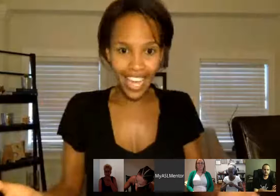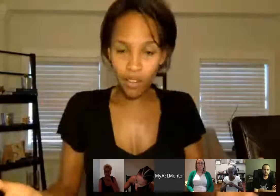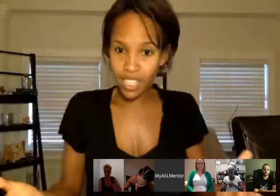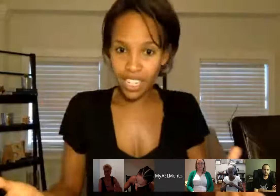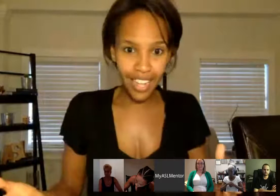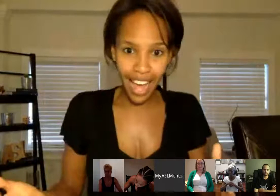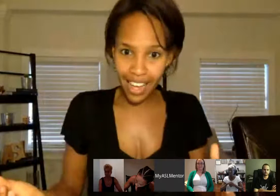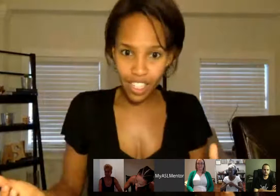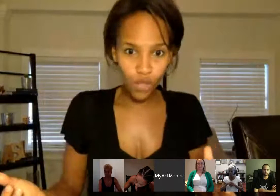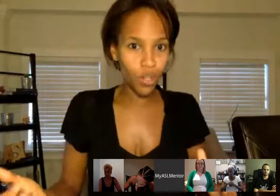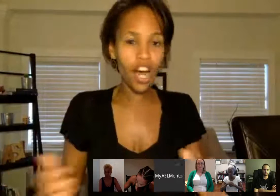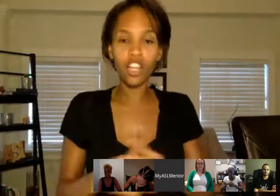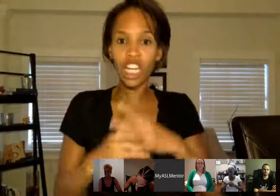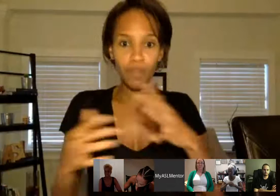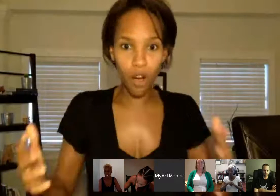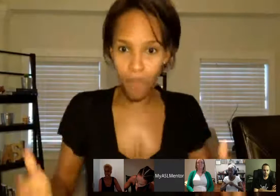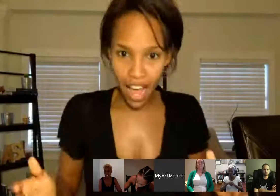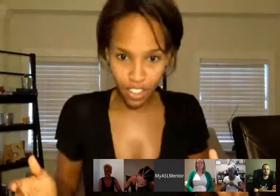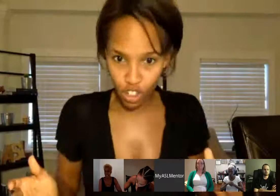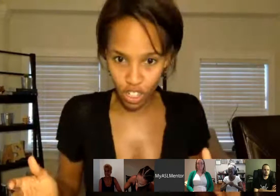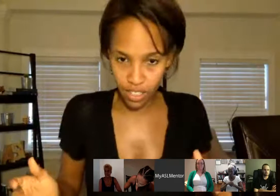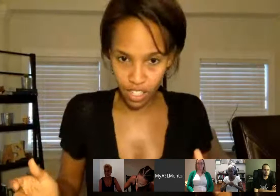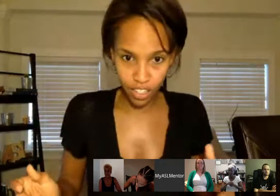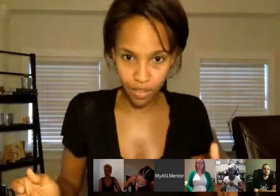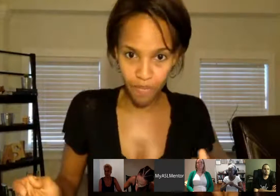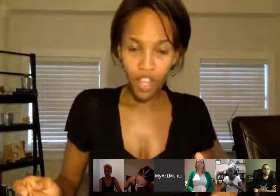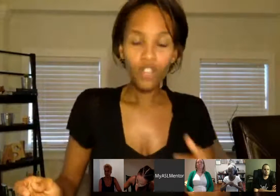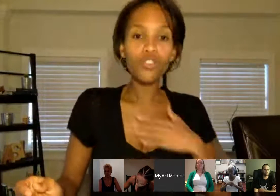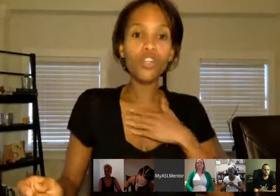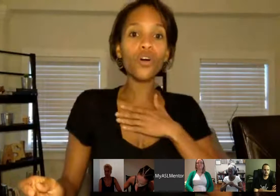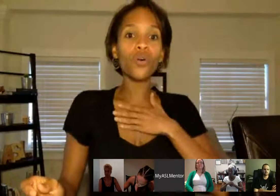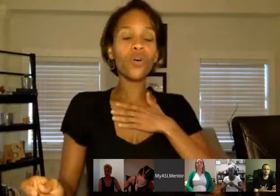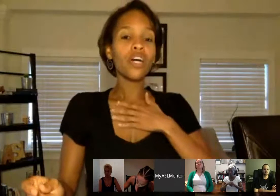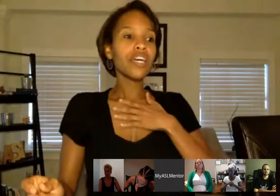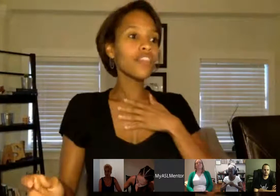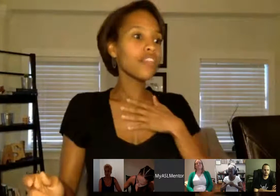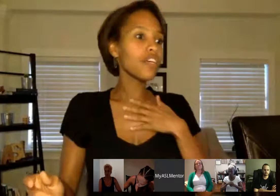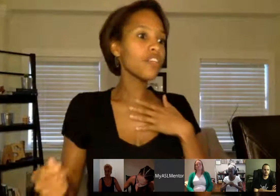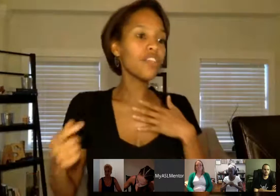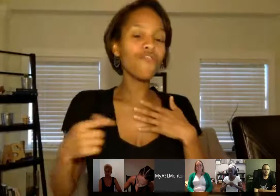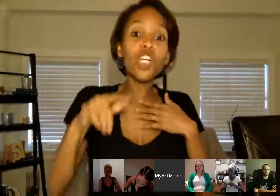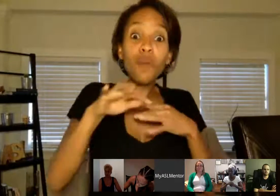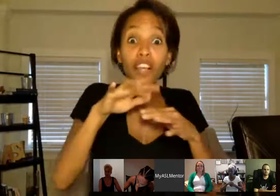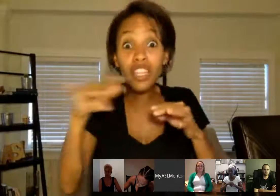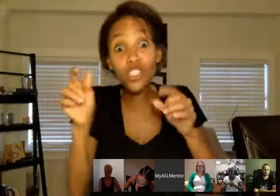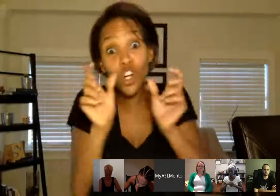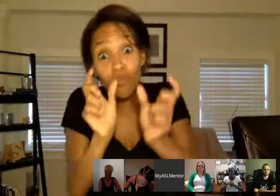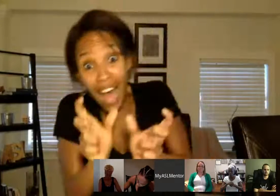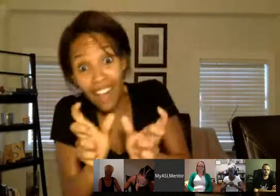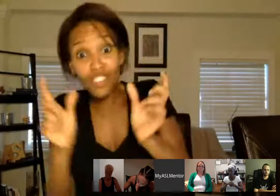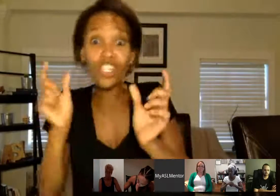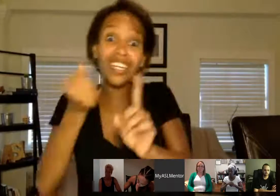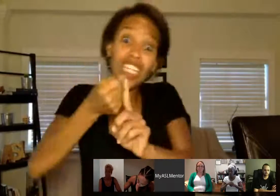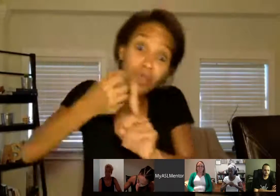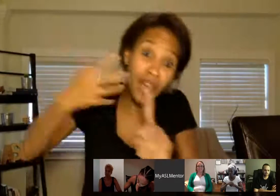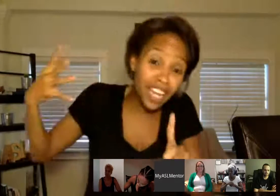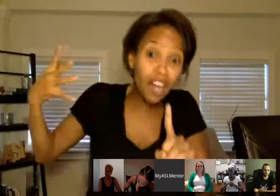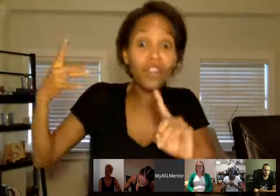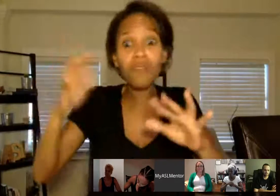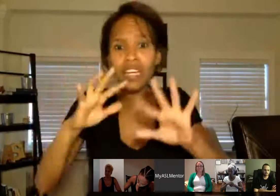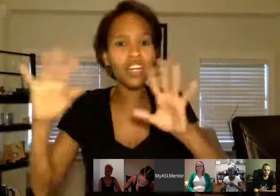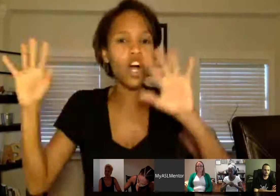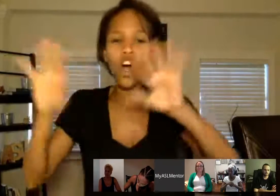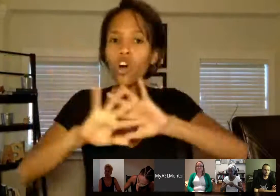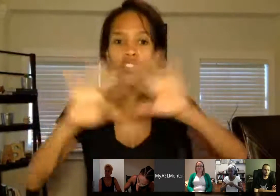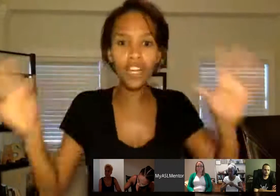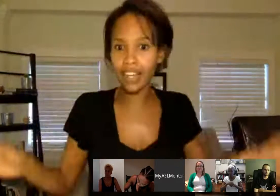an accounting class. We're not learning about balance sheets here. So fingerspelling the term balance sheet and expanding on what